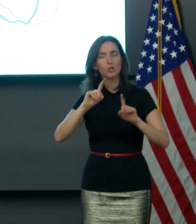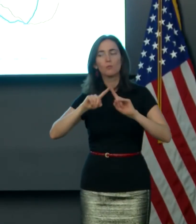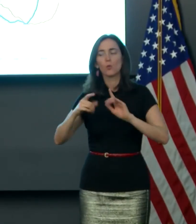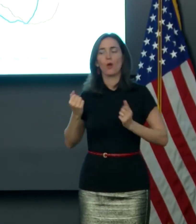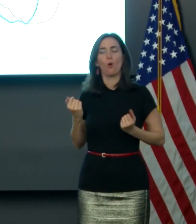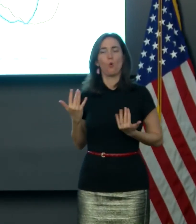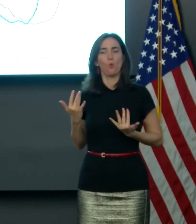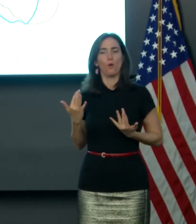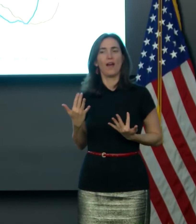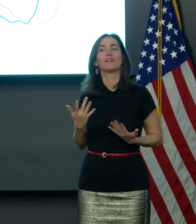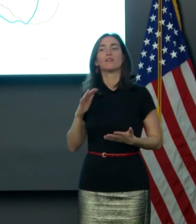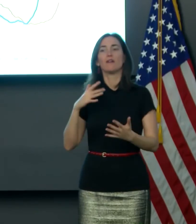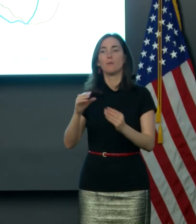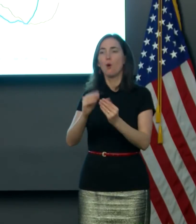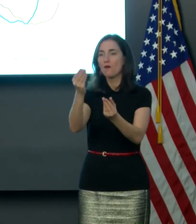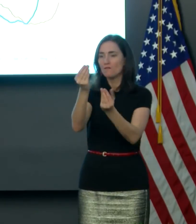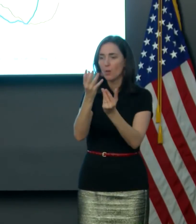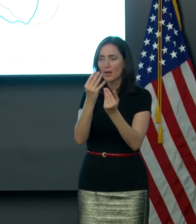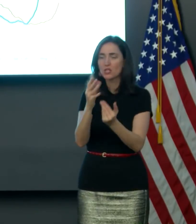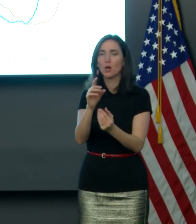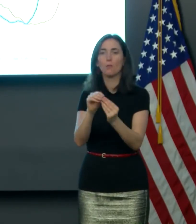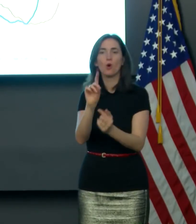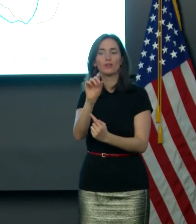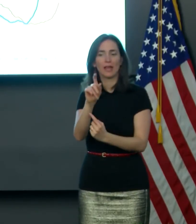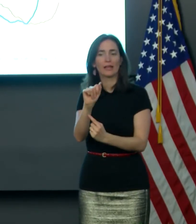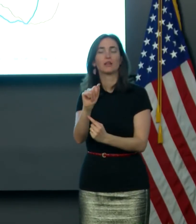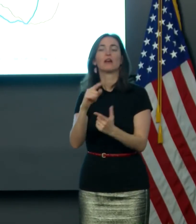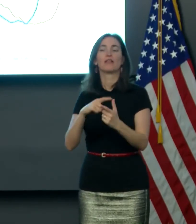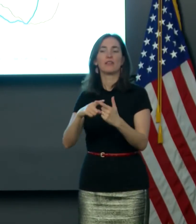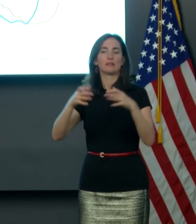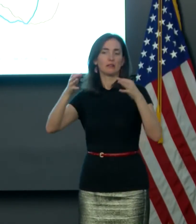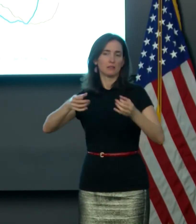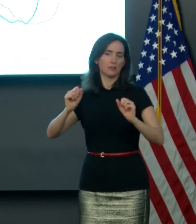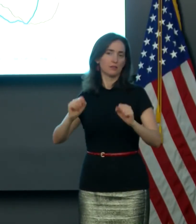to be able to make an informed decision on that. Mm-hmm.